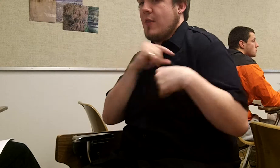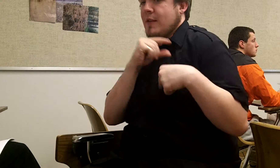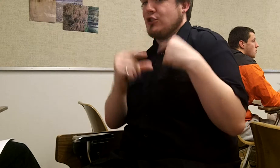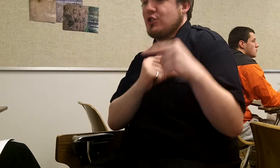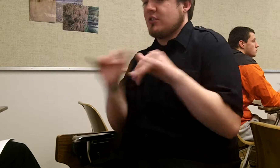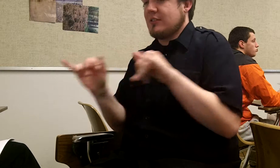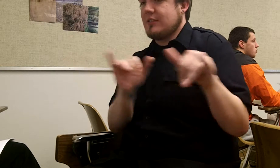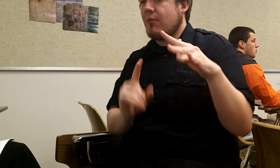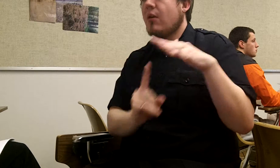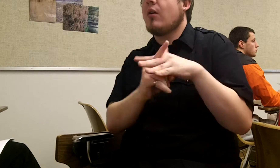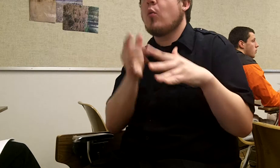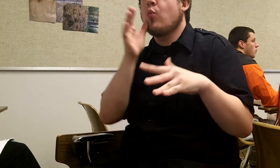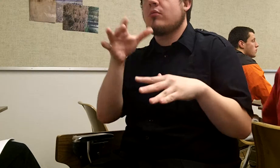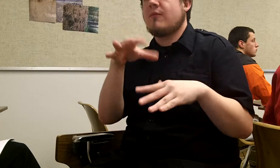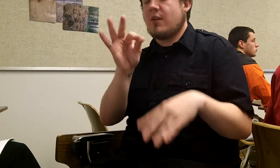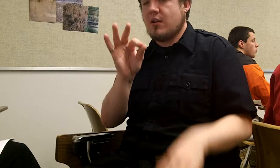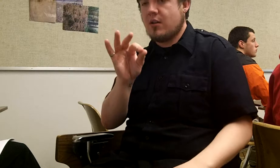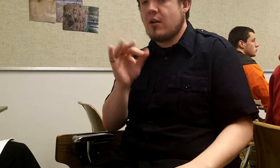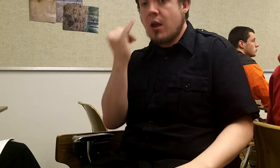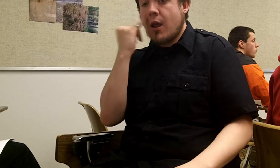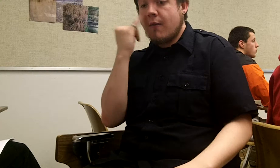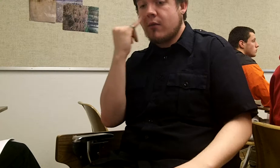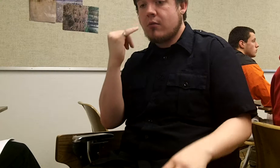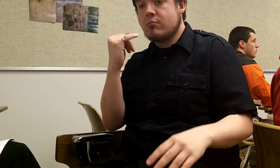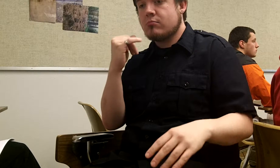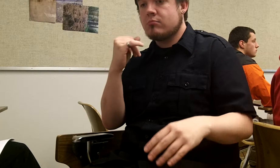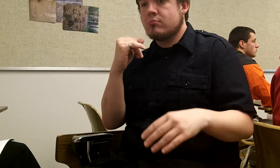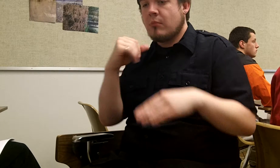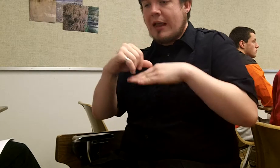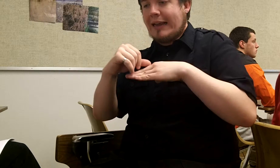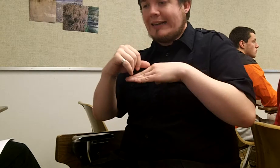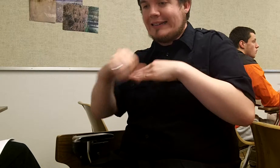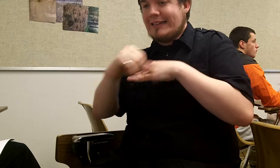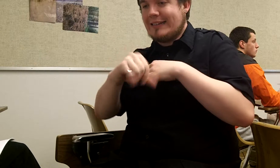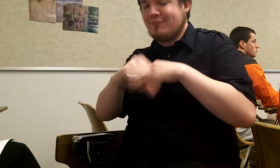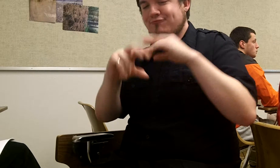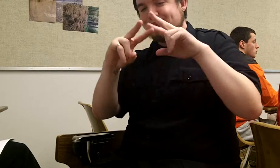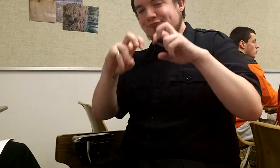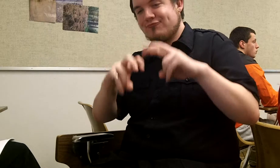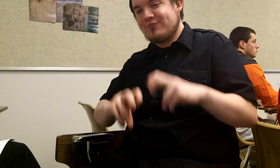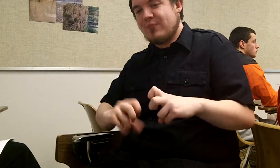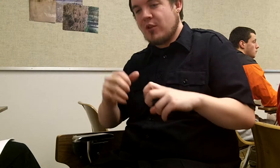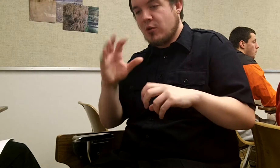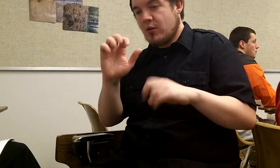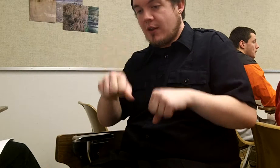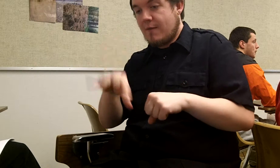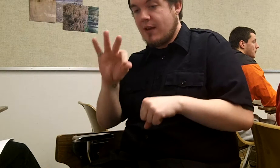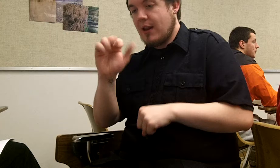cells and you look at them, they have a mutation in APC. So it also has some role in cell